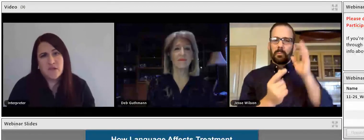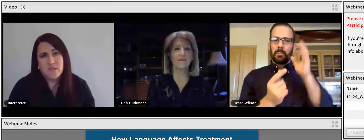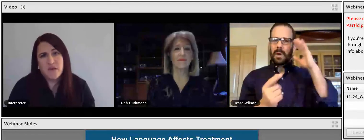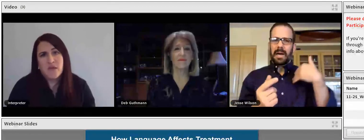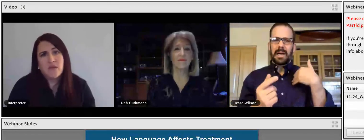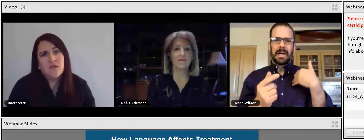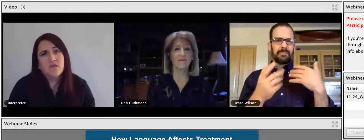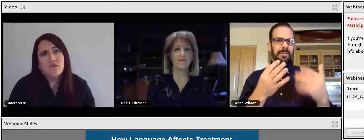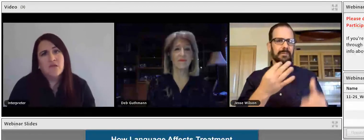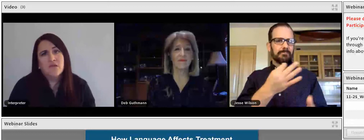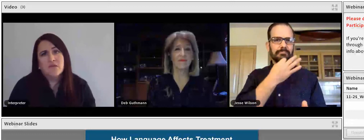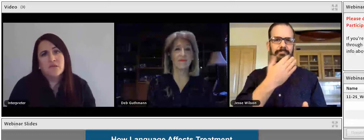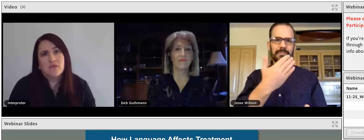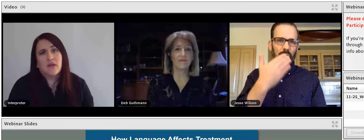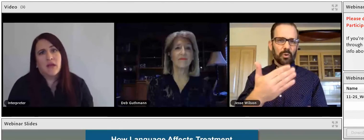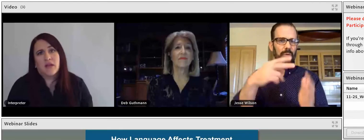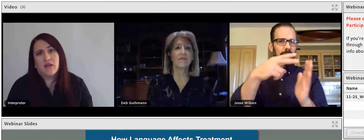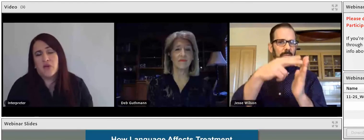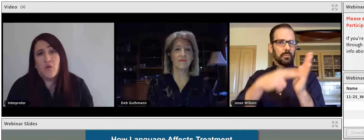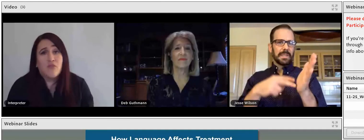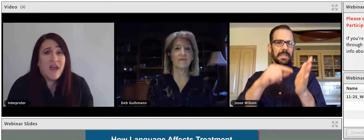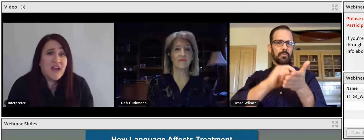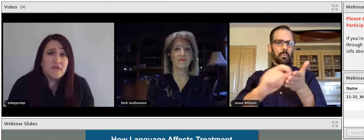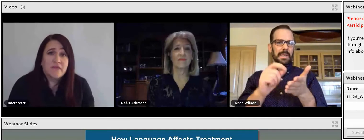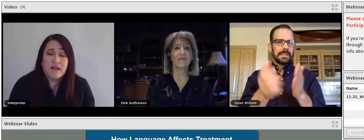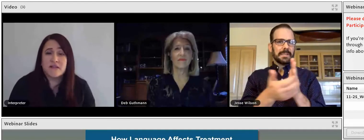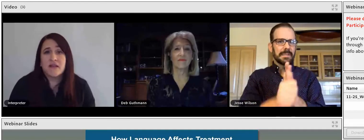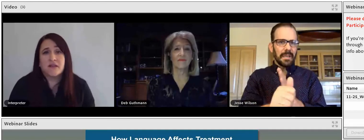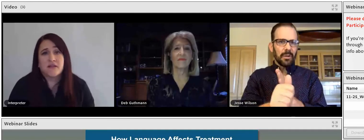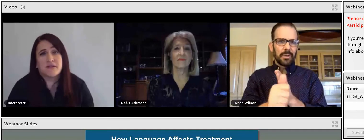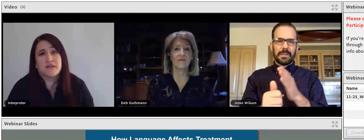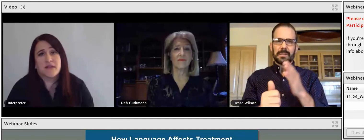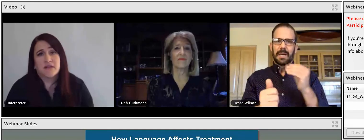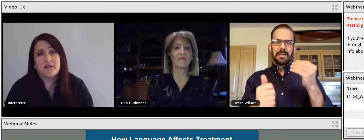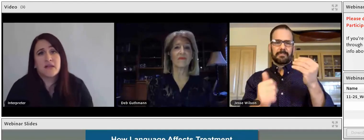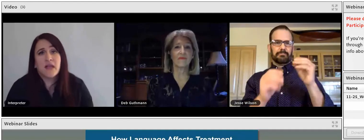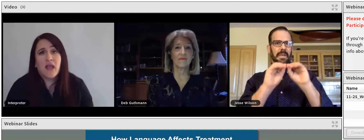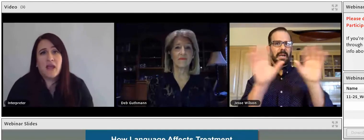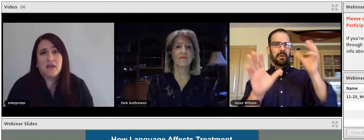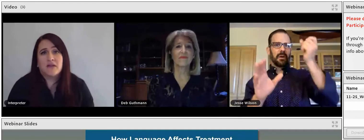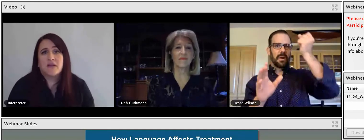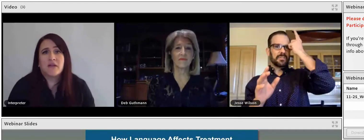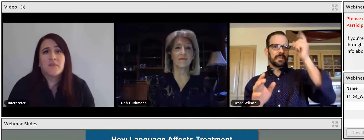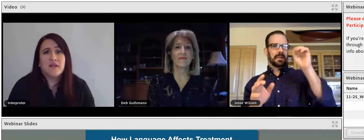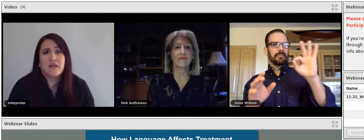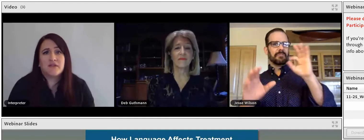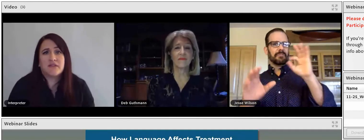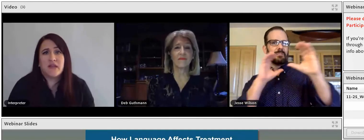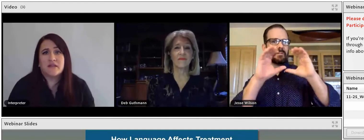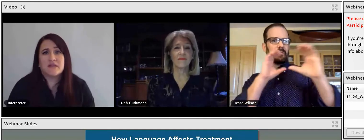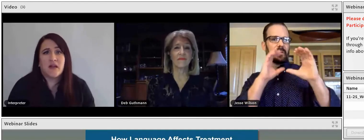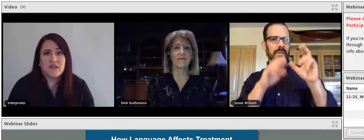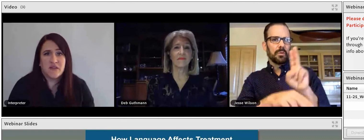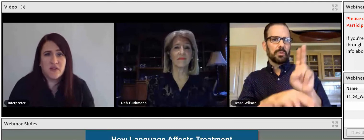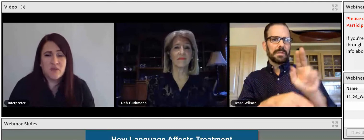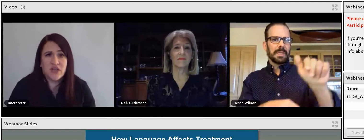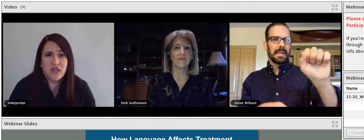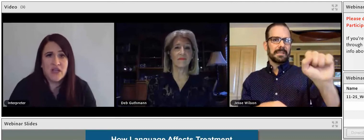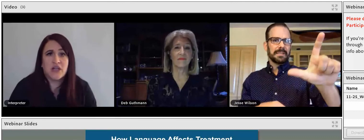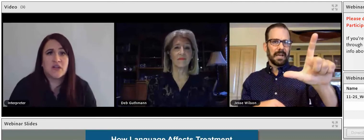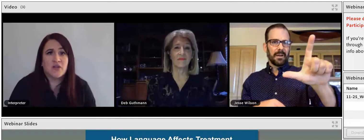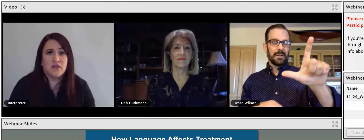have another person in the group who, might have excellent literacy skills and completely understands